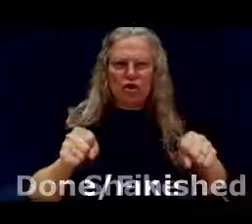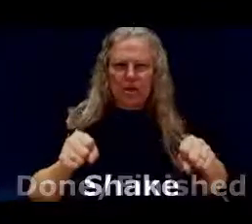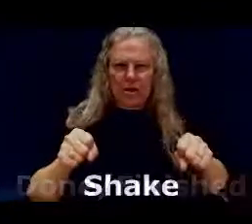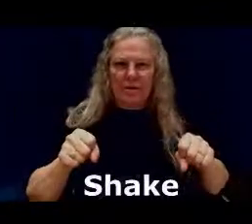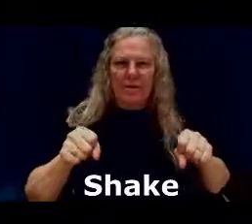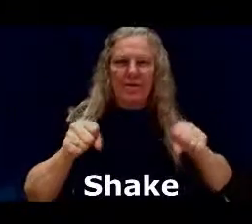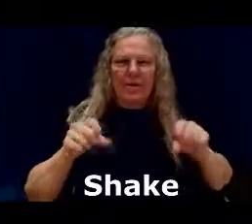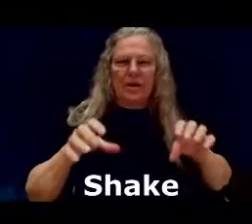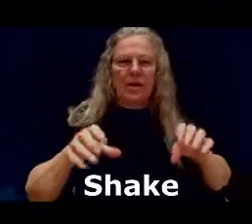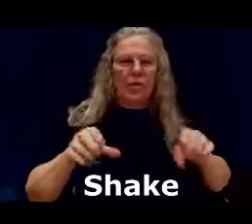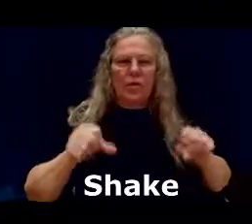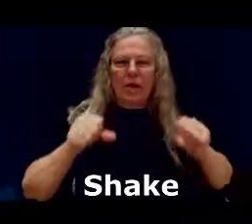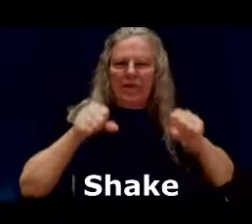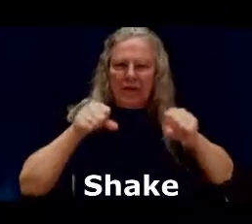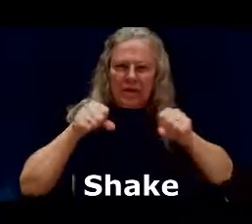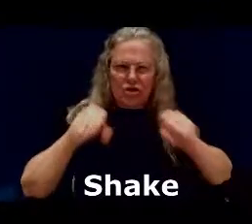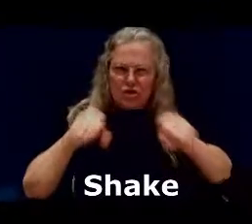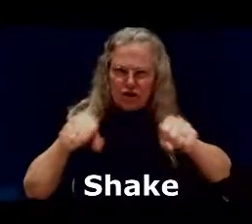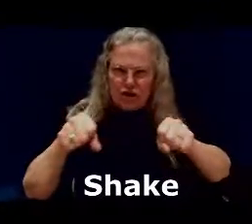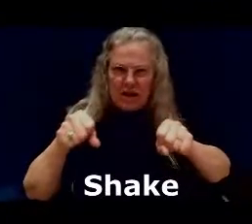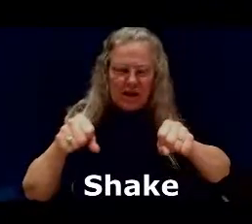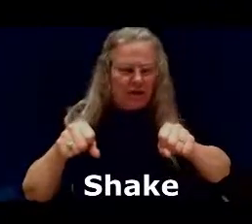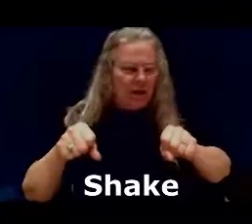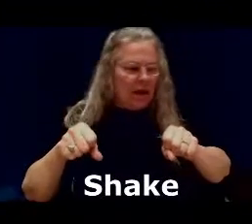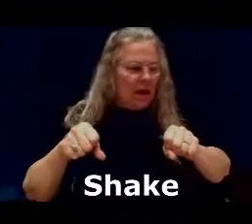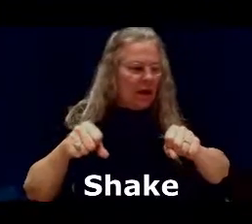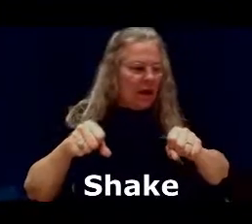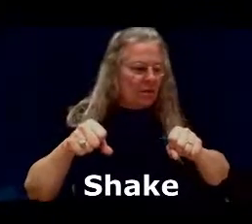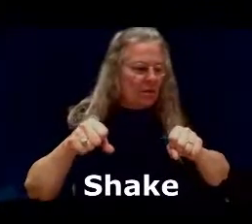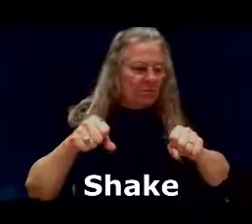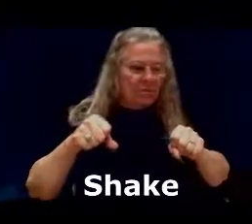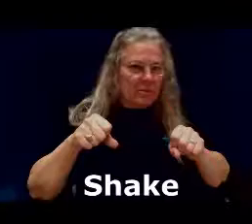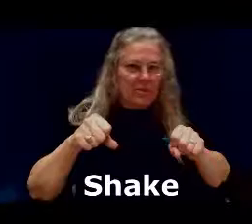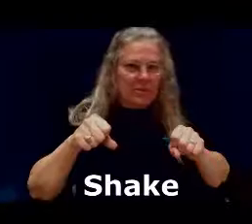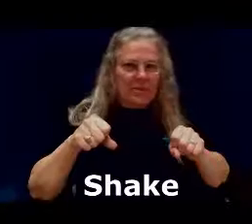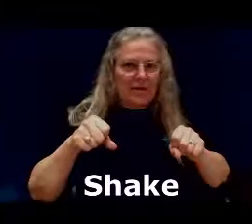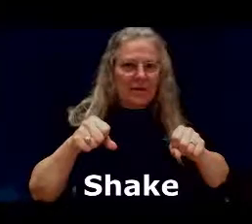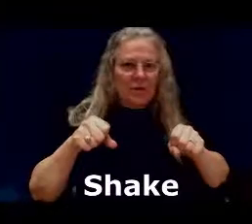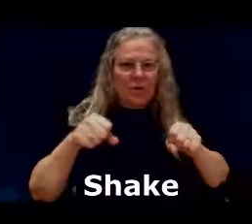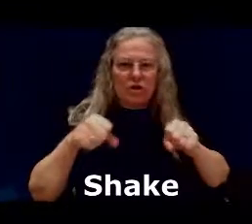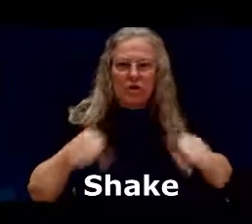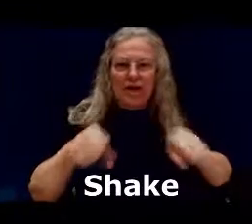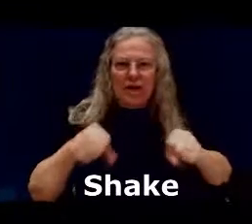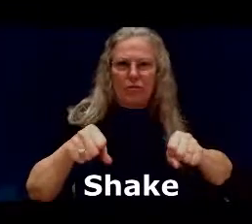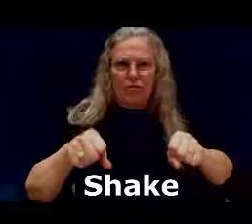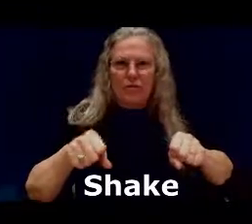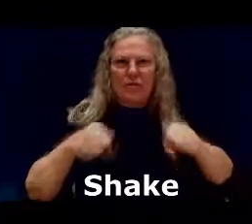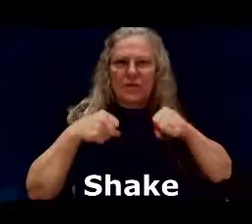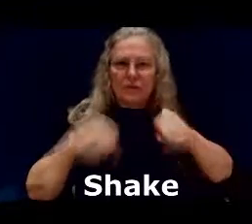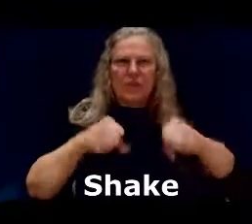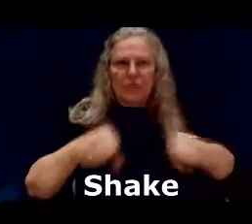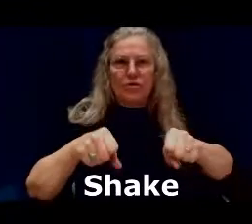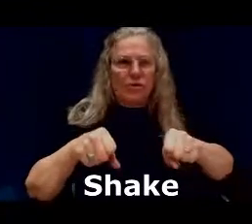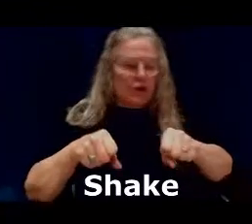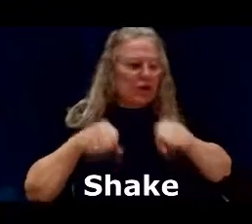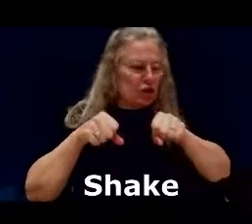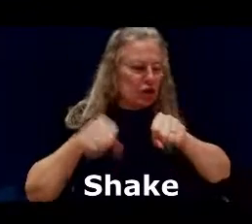Shook. Get a hold of it and shake it. It's like you are shaking a rug or something. You're going to shake